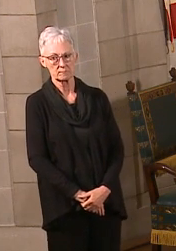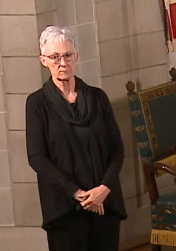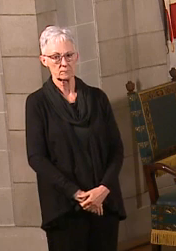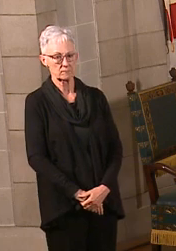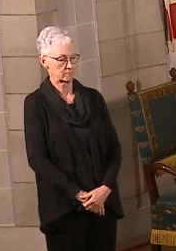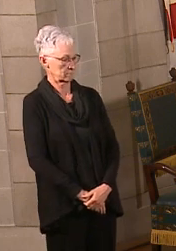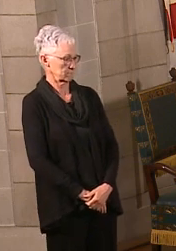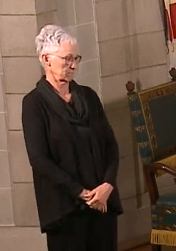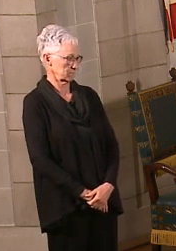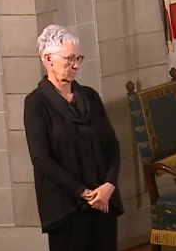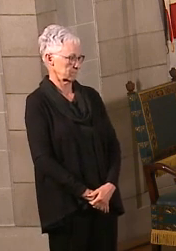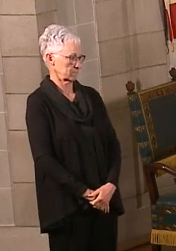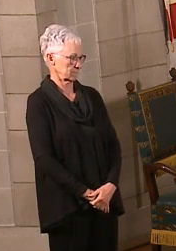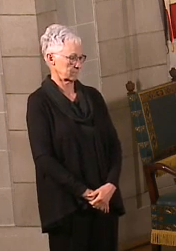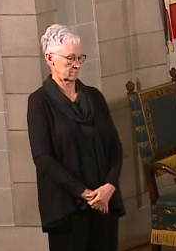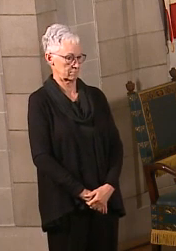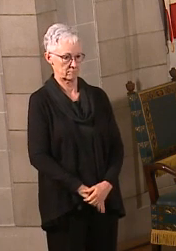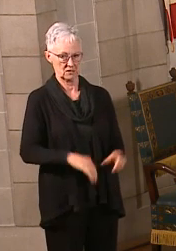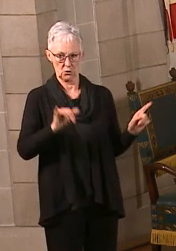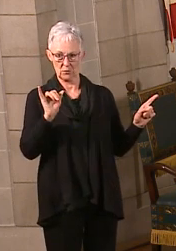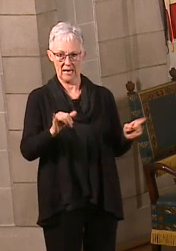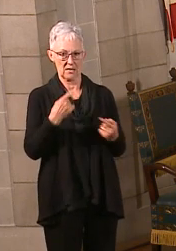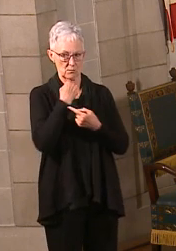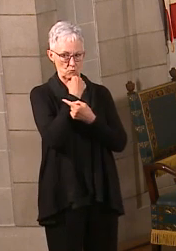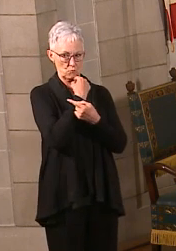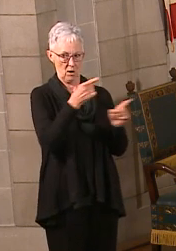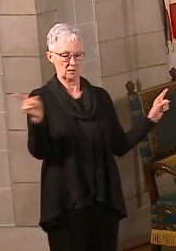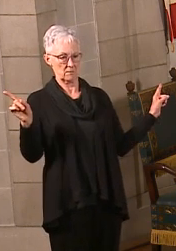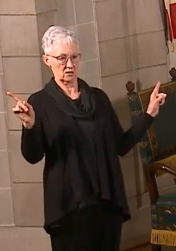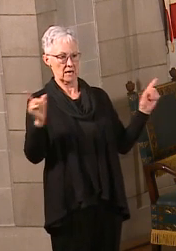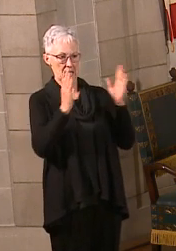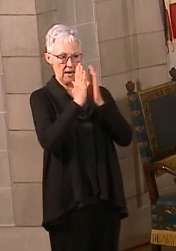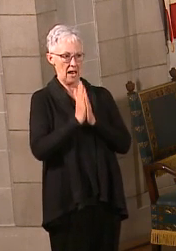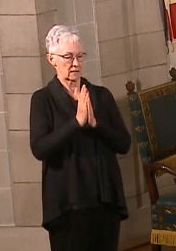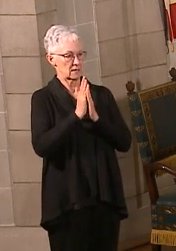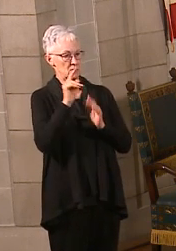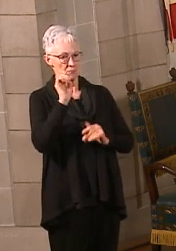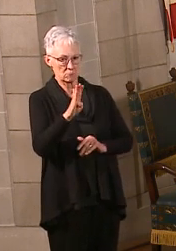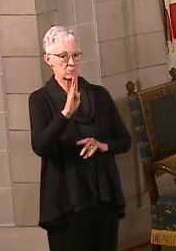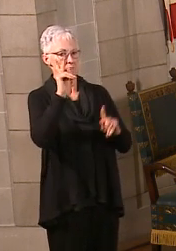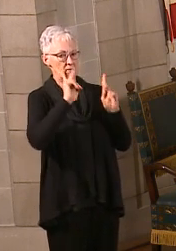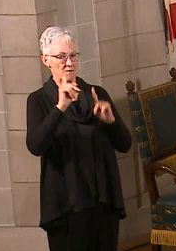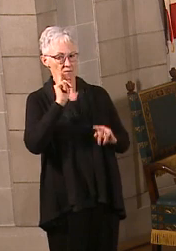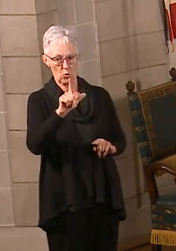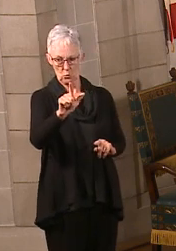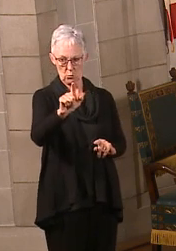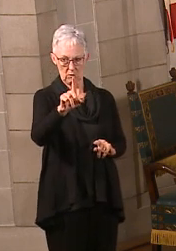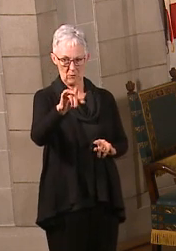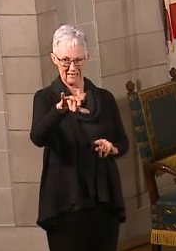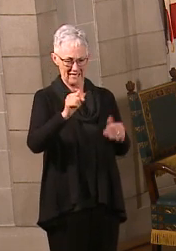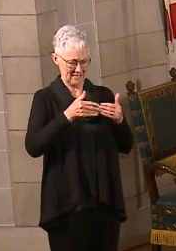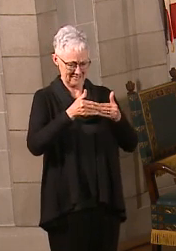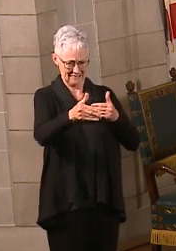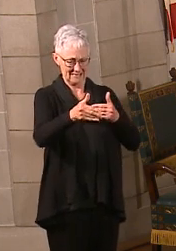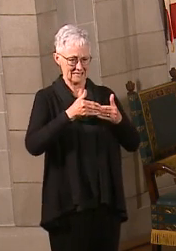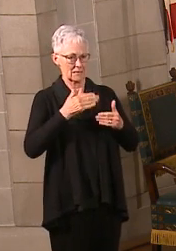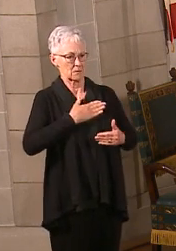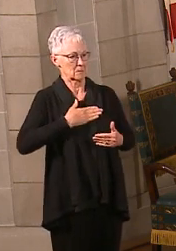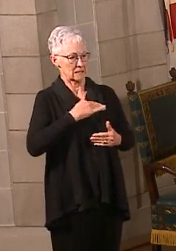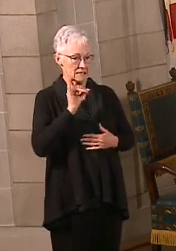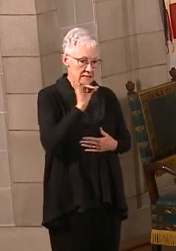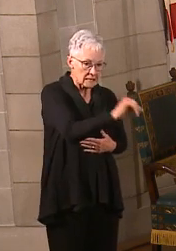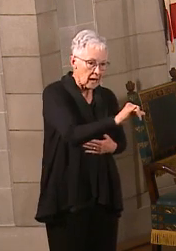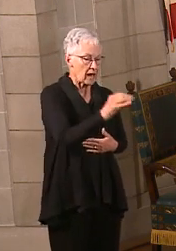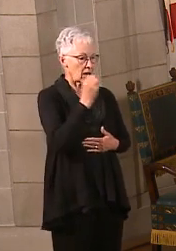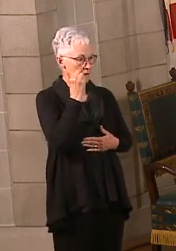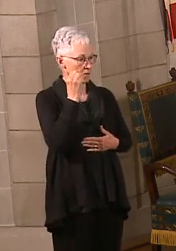So this is our proclamation for 21 days to stay at home and stay healthy. So